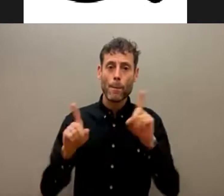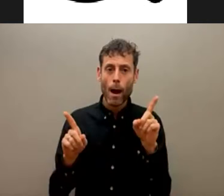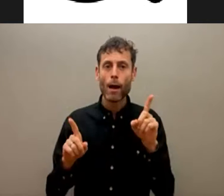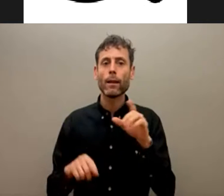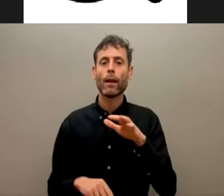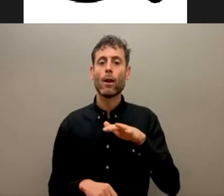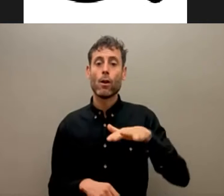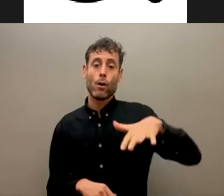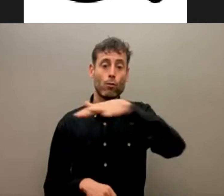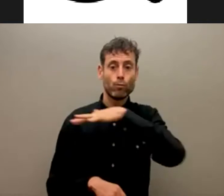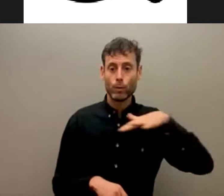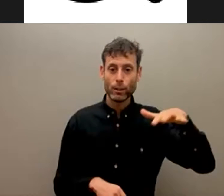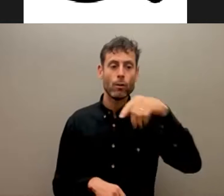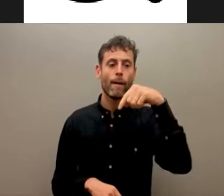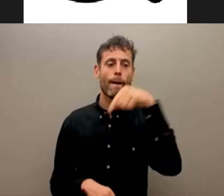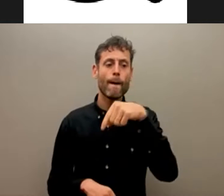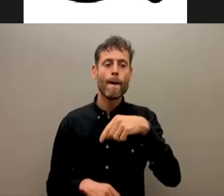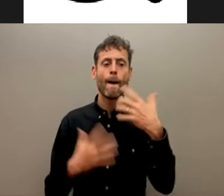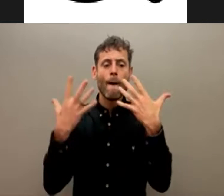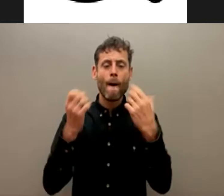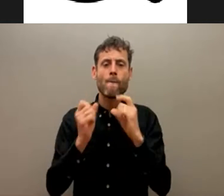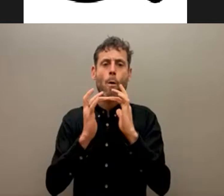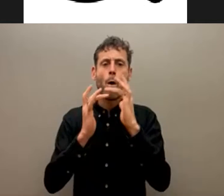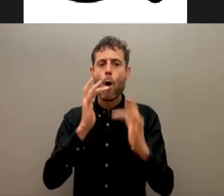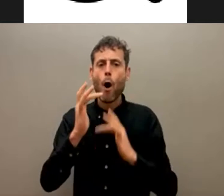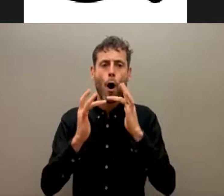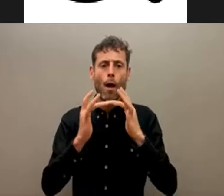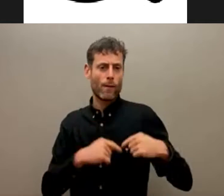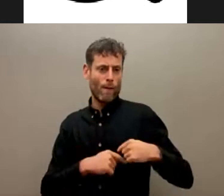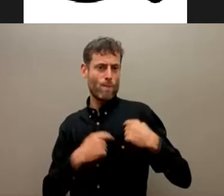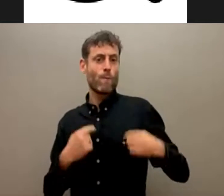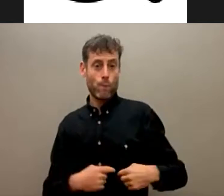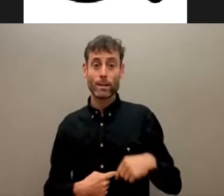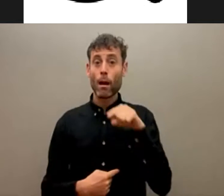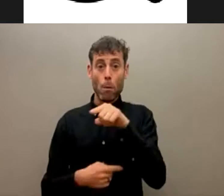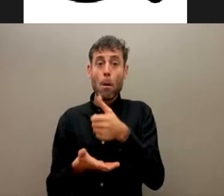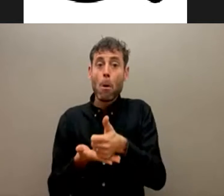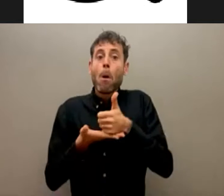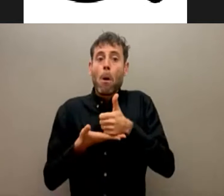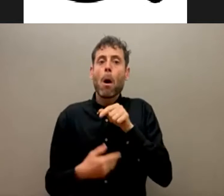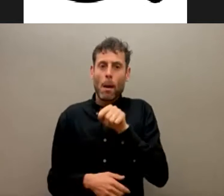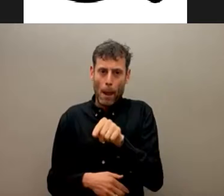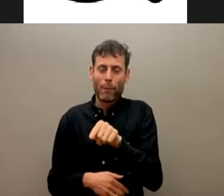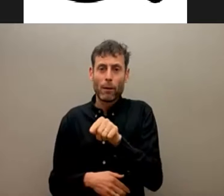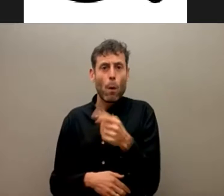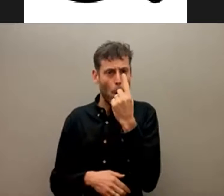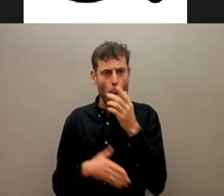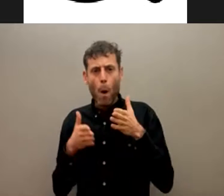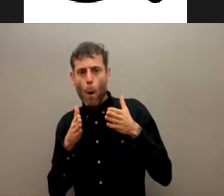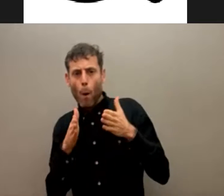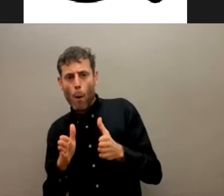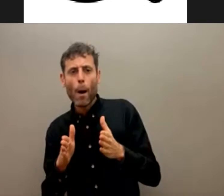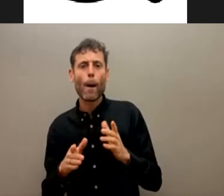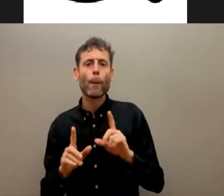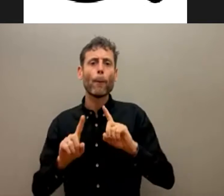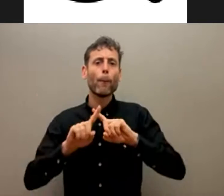volunteering. Yes, it is an option, but you also have to think of different things. For example, do we have